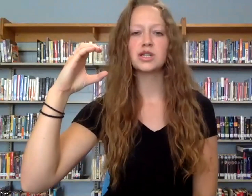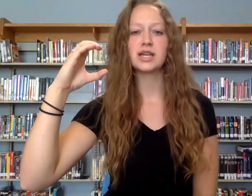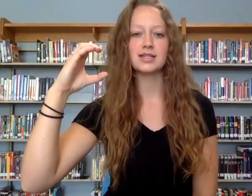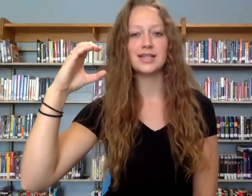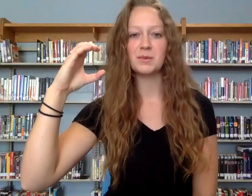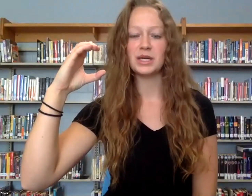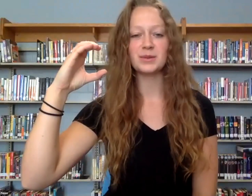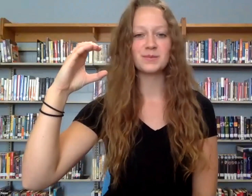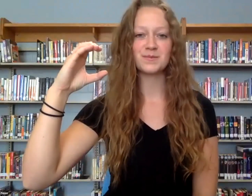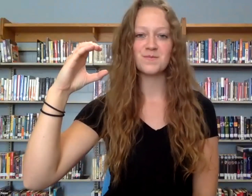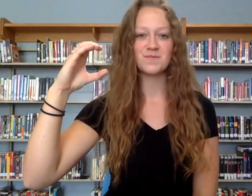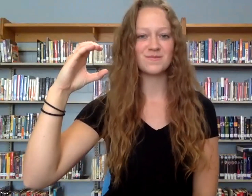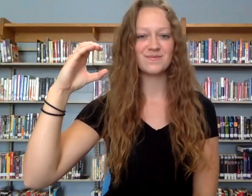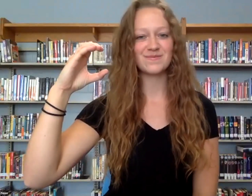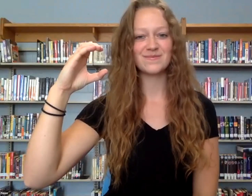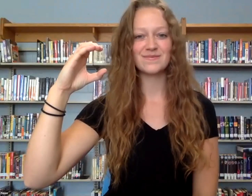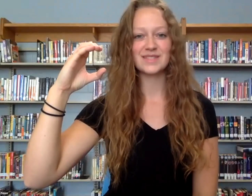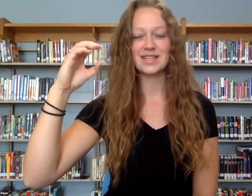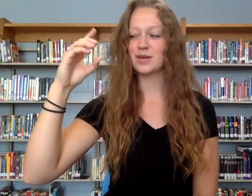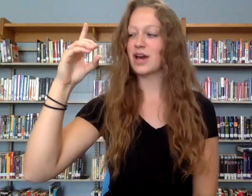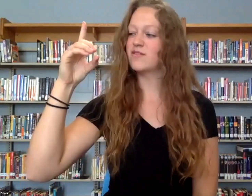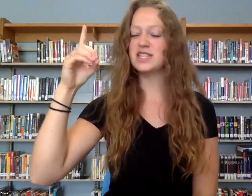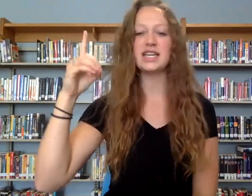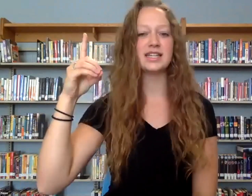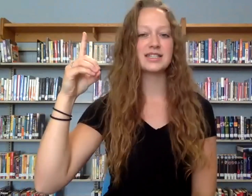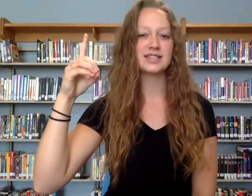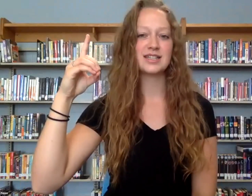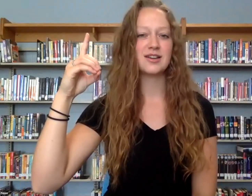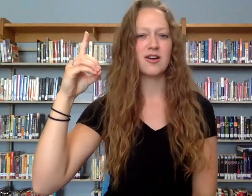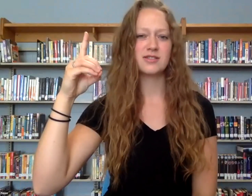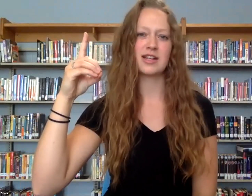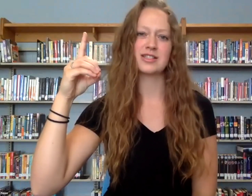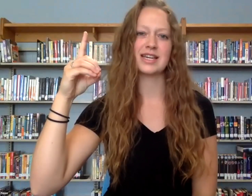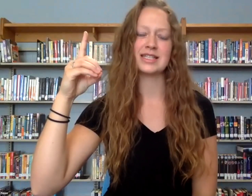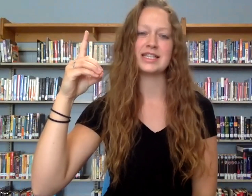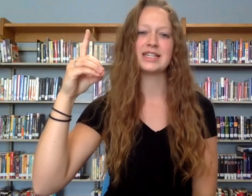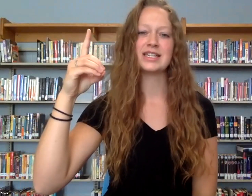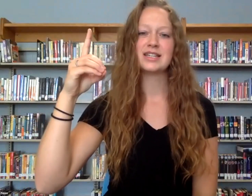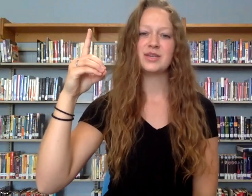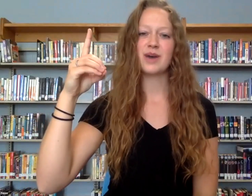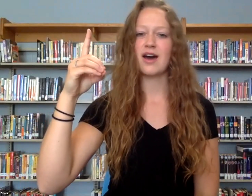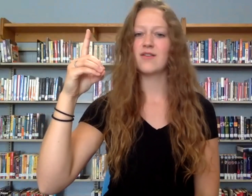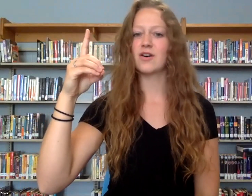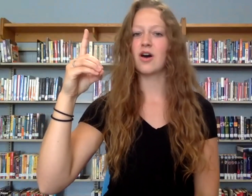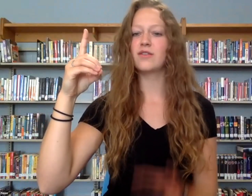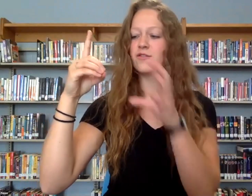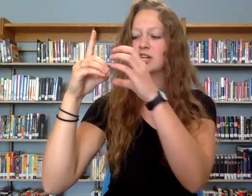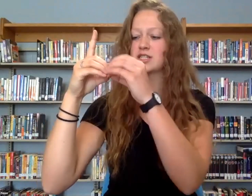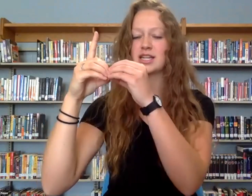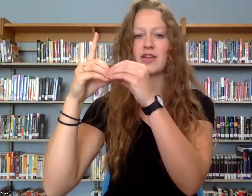like a C to me. Then we have D. Also kind of looks like a D. You have all of your fingers together